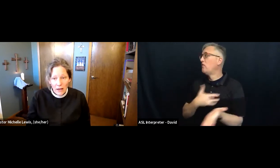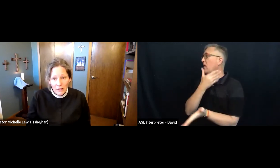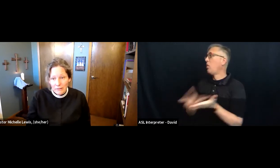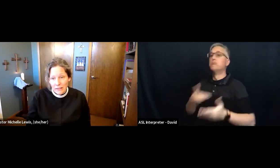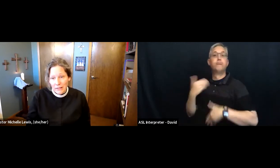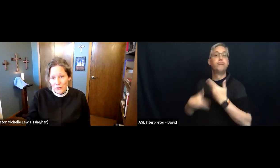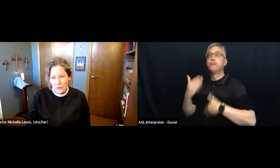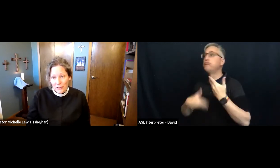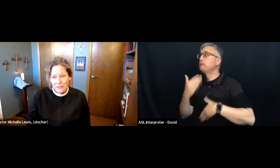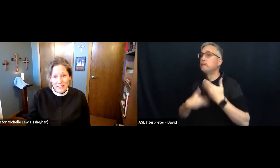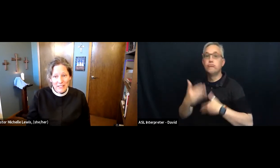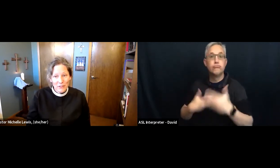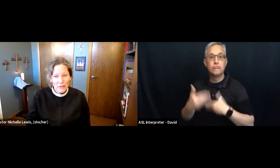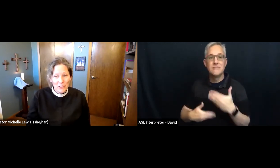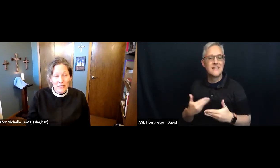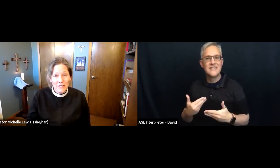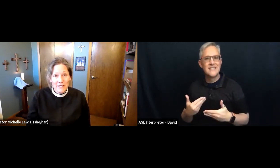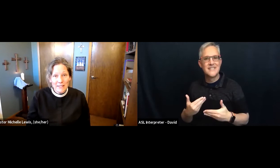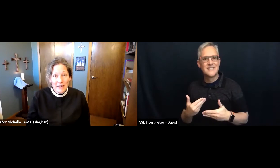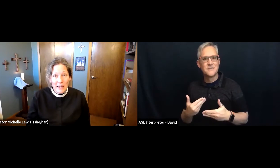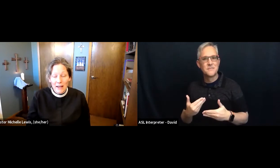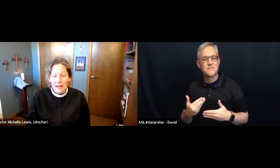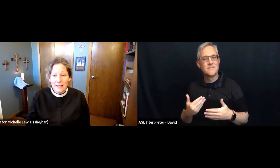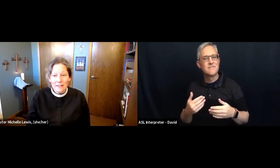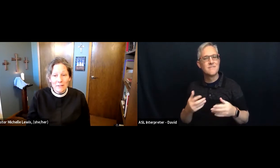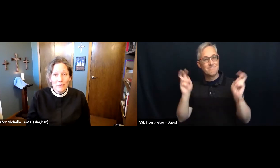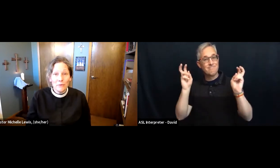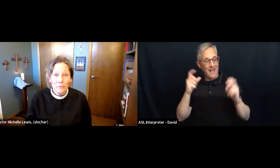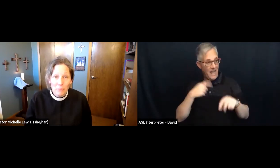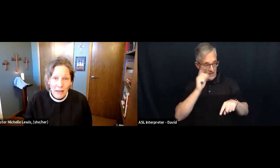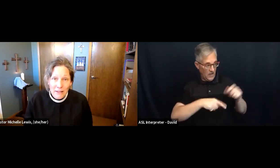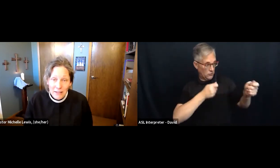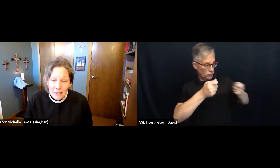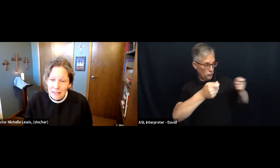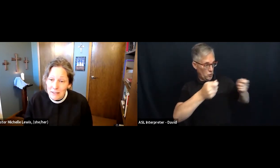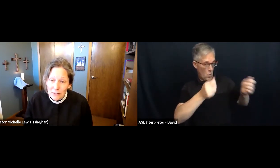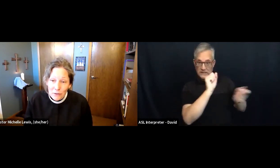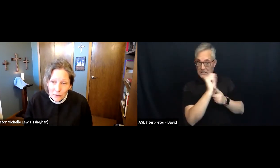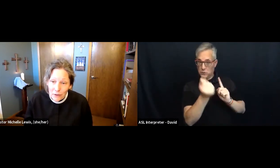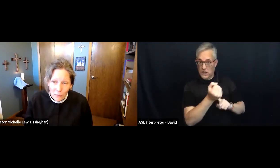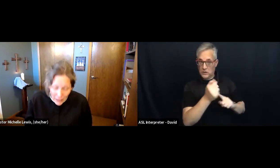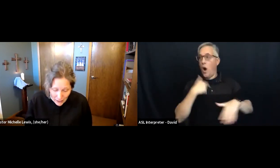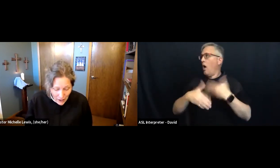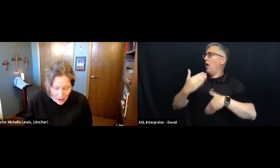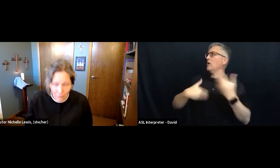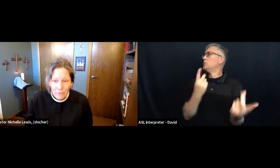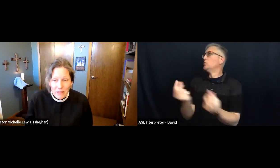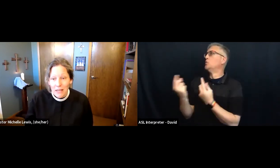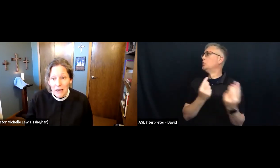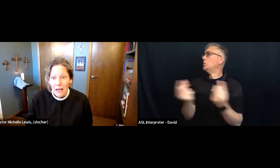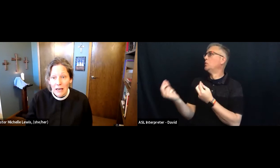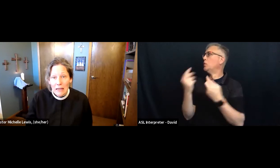I'm not in control of these situations. And I need to repent. I need to turn away